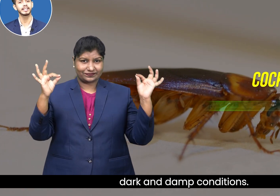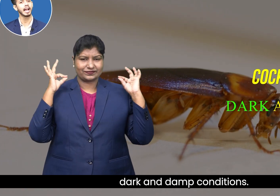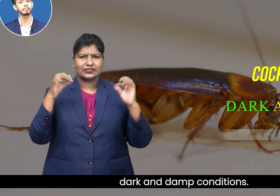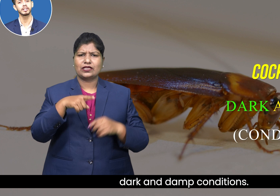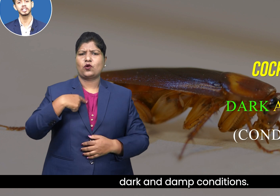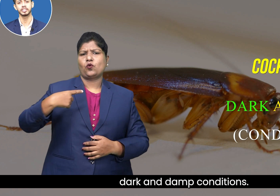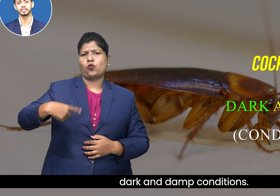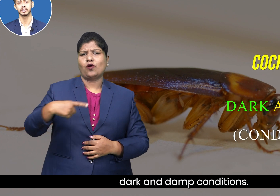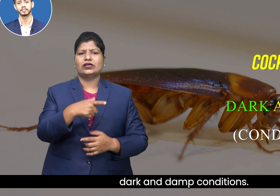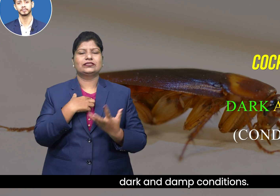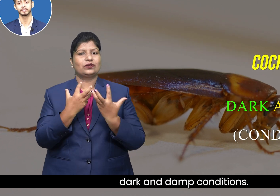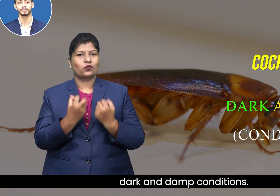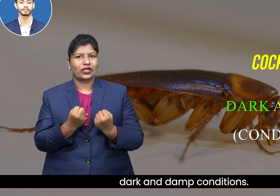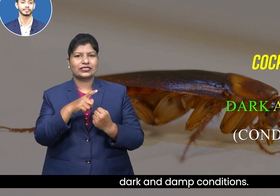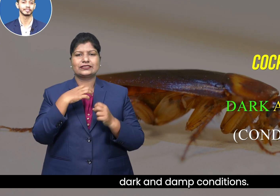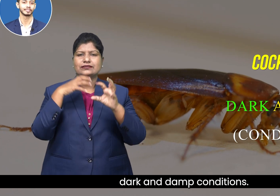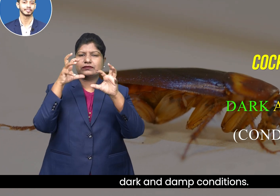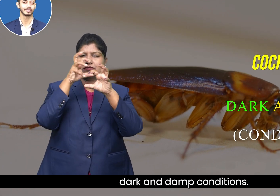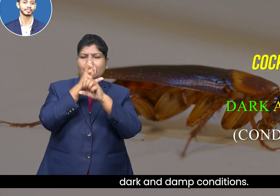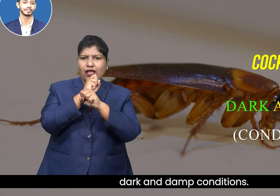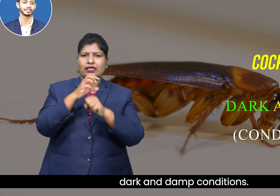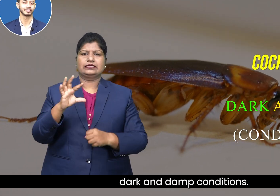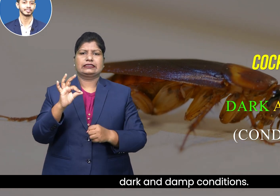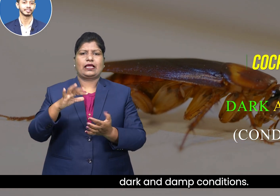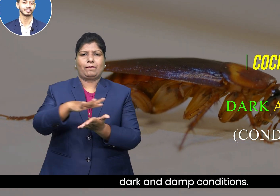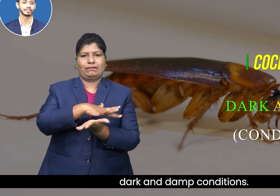dark and damp conditions.